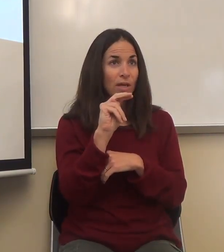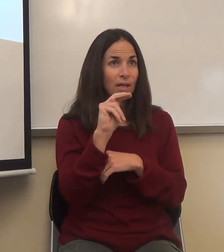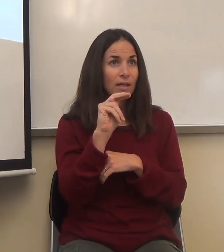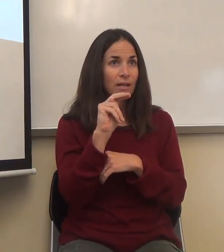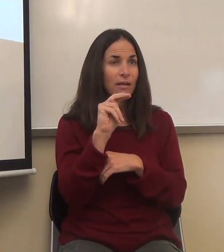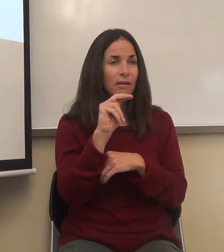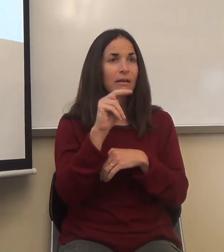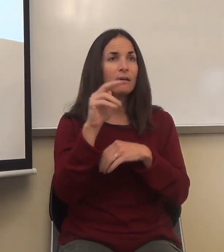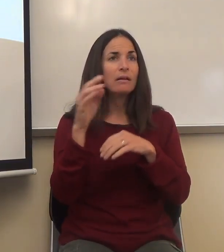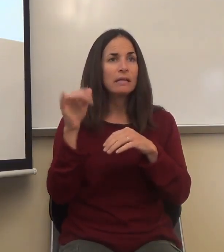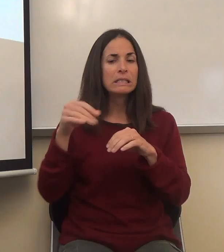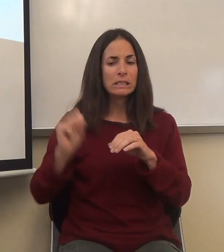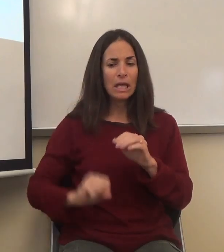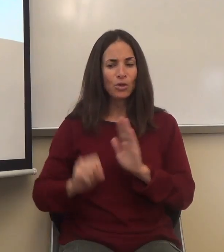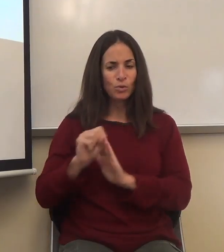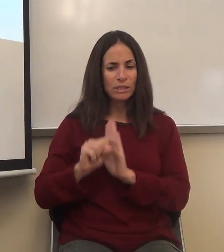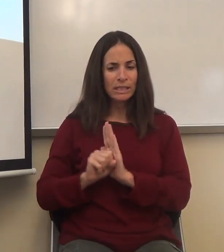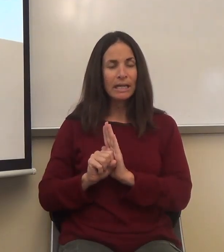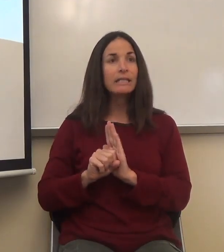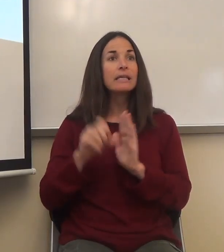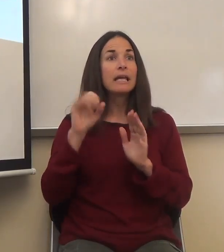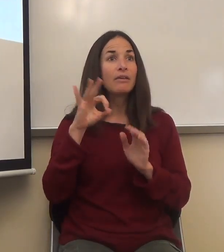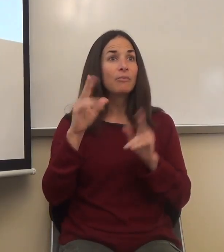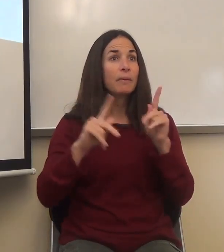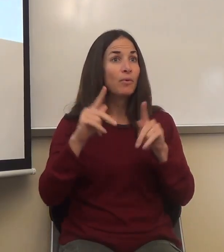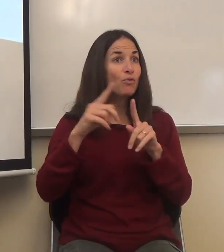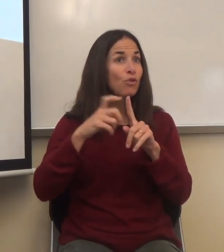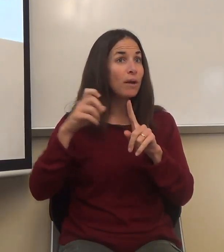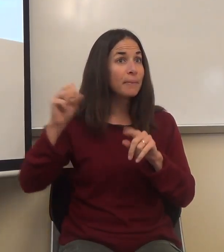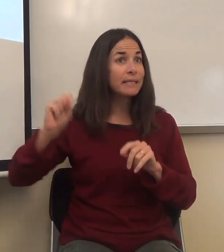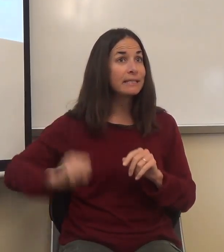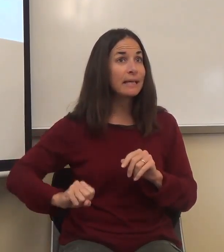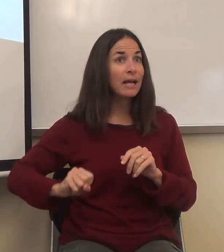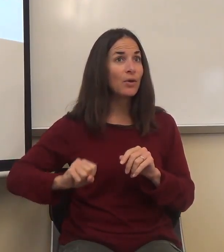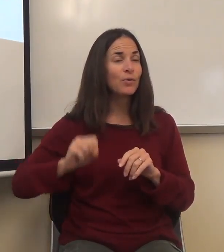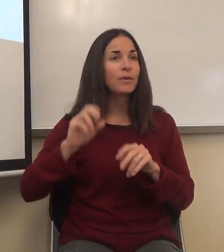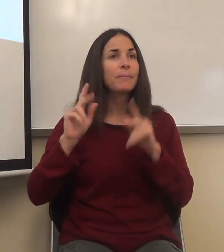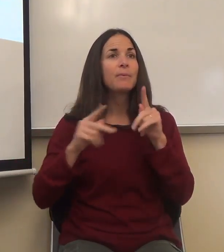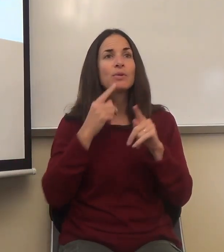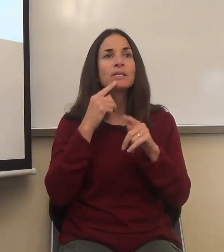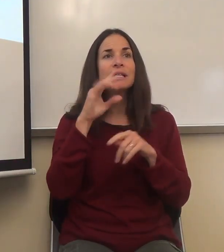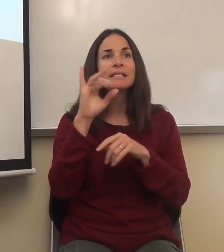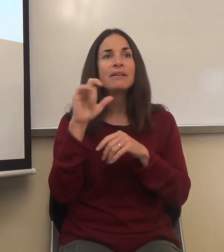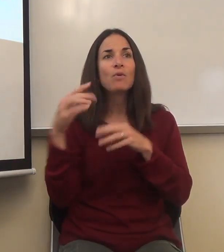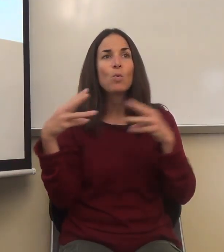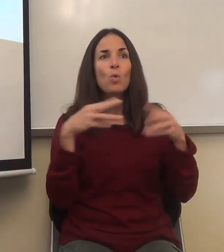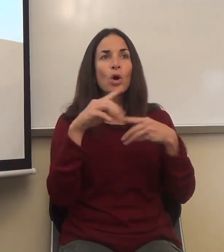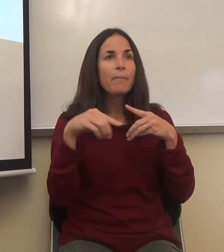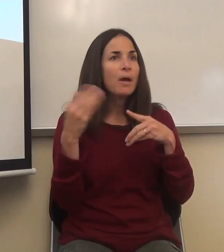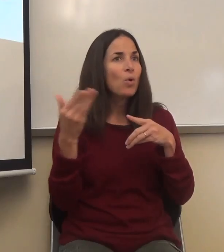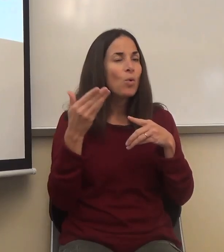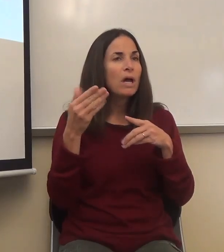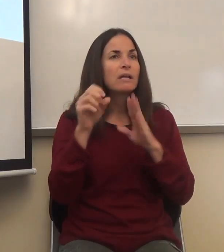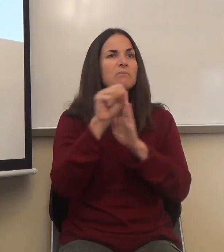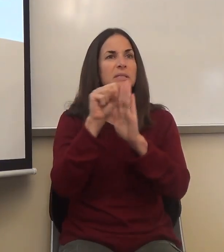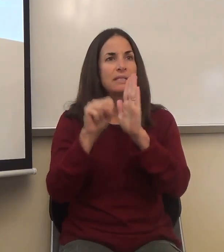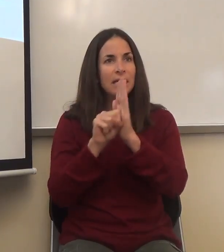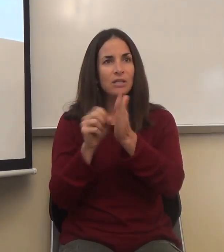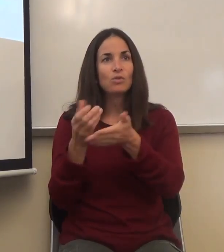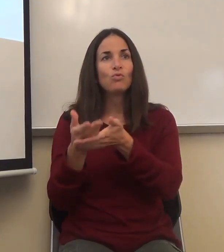southern states. If you're from the South and someone asks you what was the Civil War about, you say states' rights. So, yeah. Because